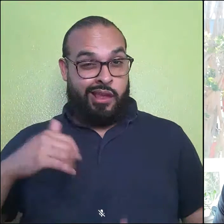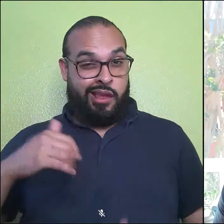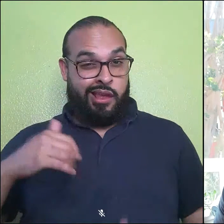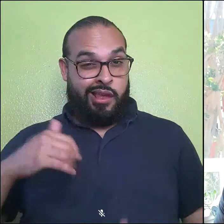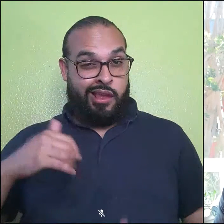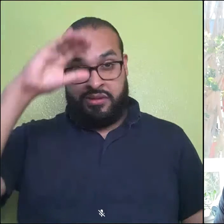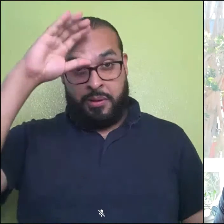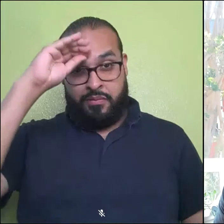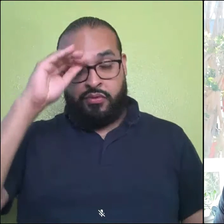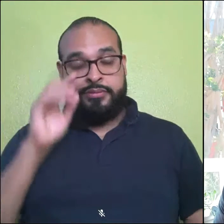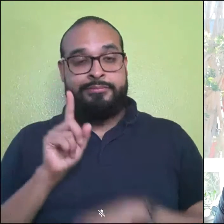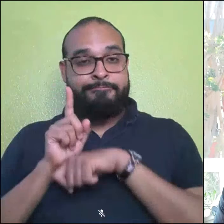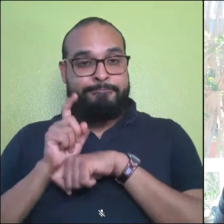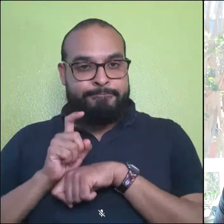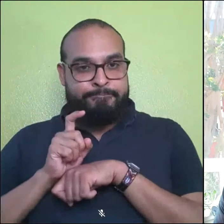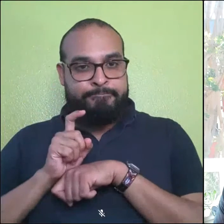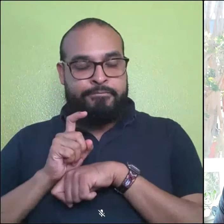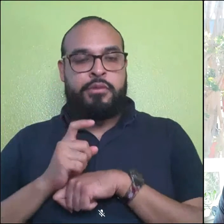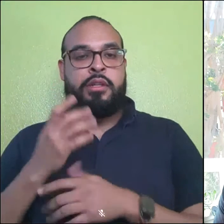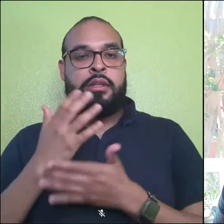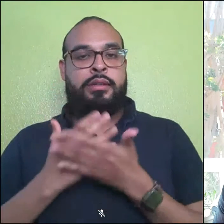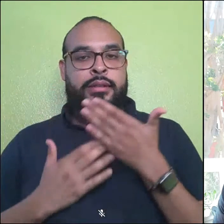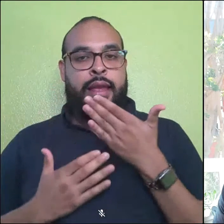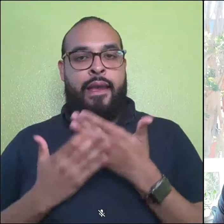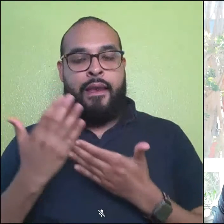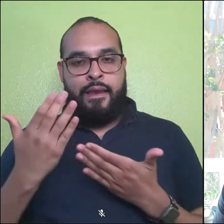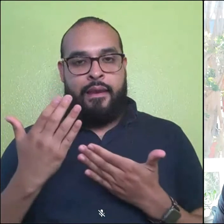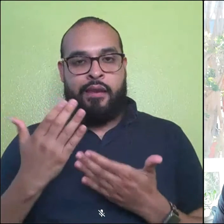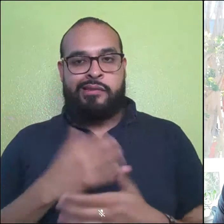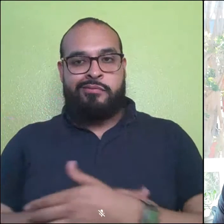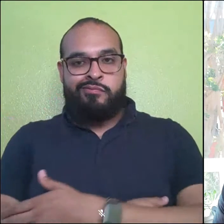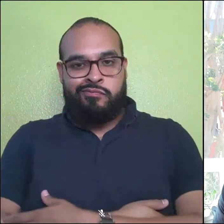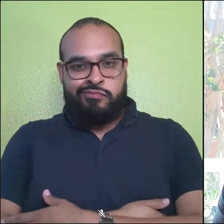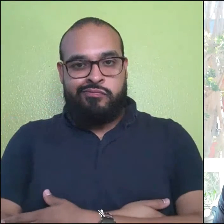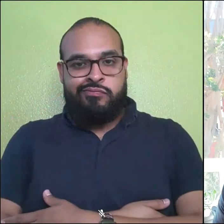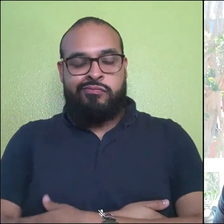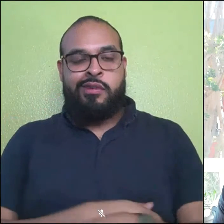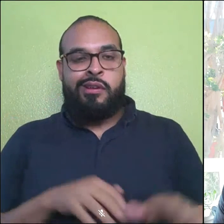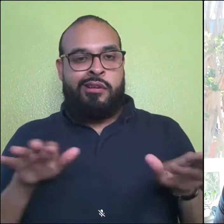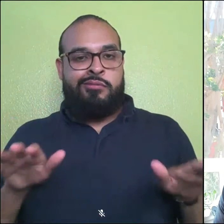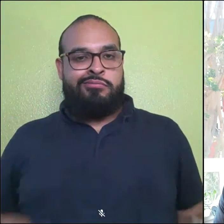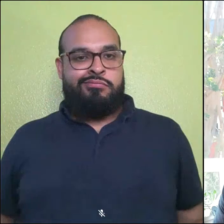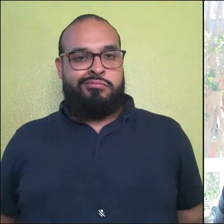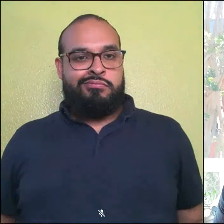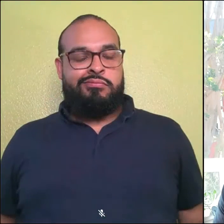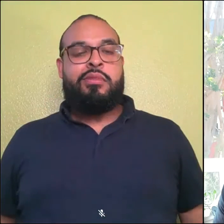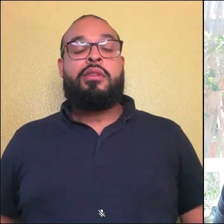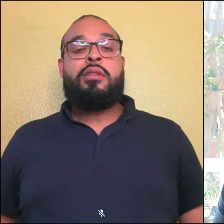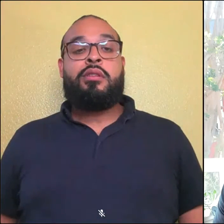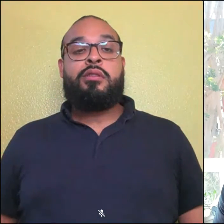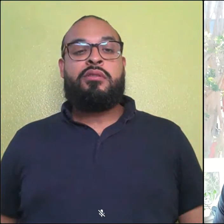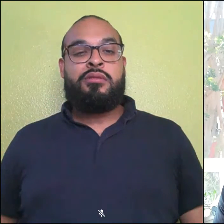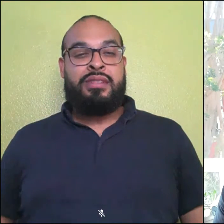with his hands over his arms, over his legs, and with his face in between his